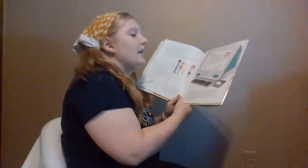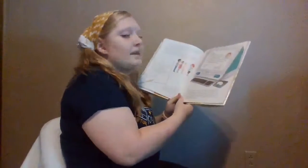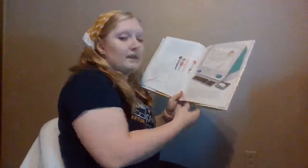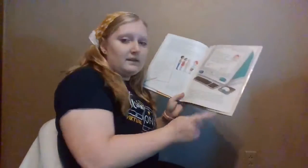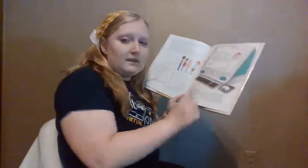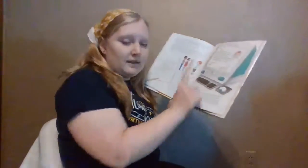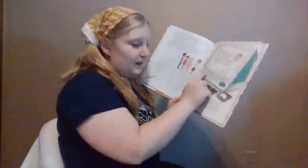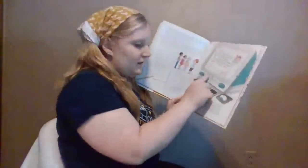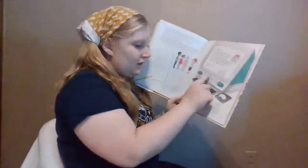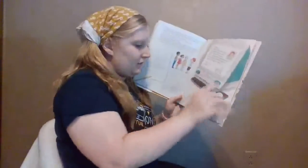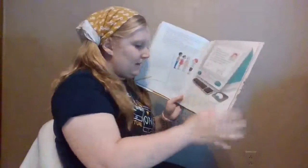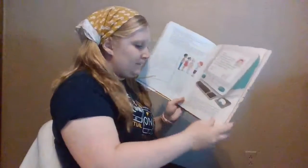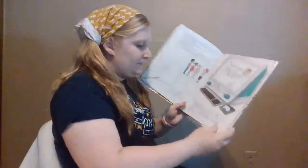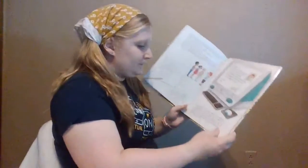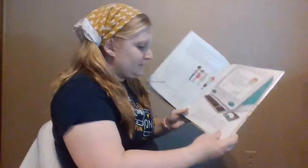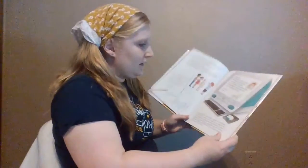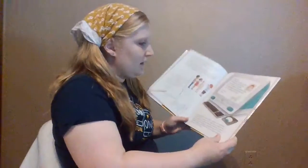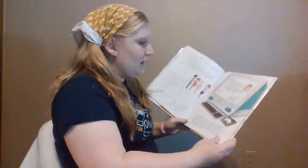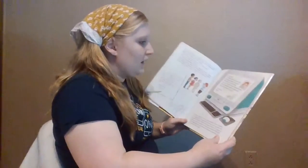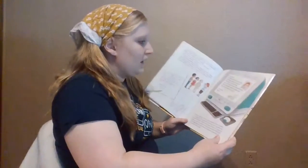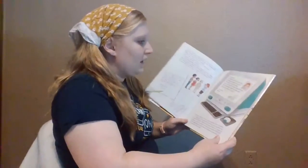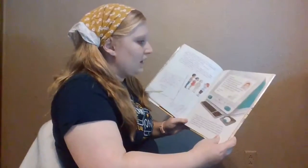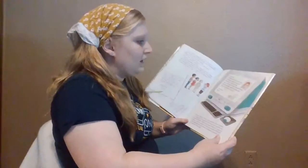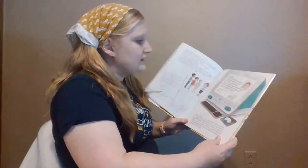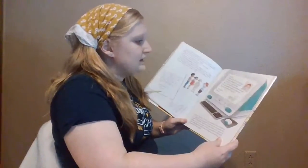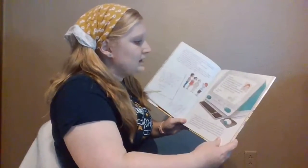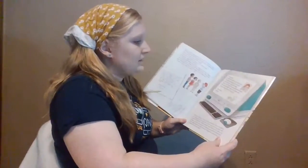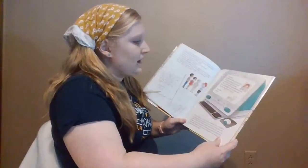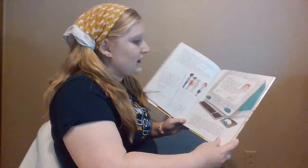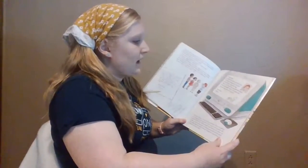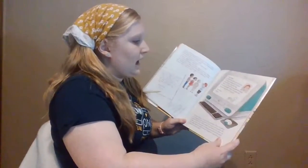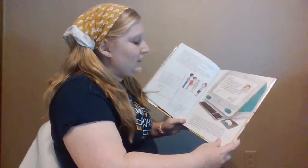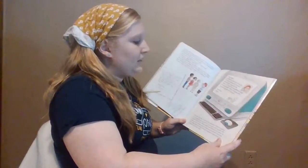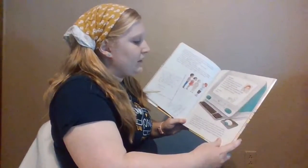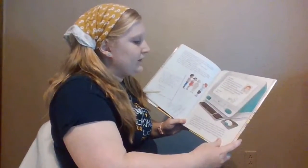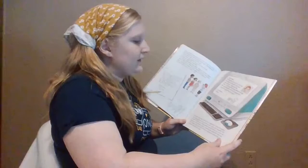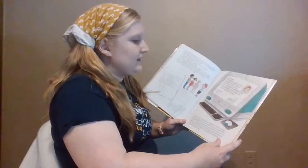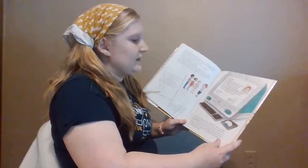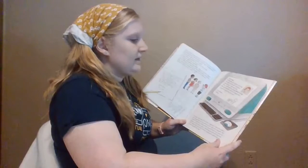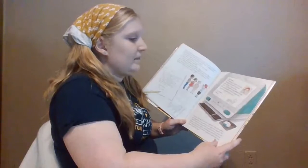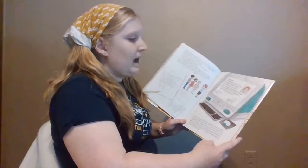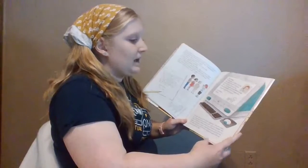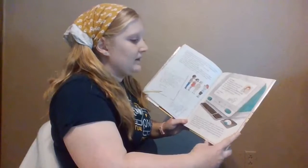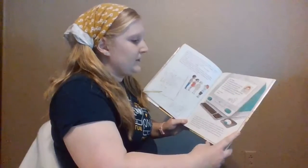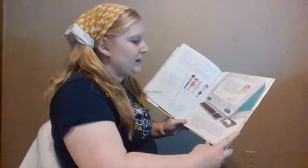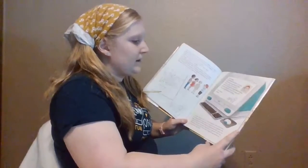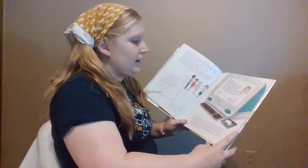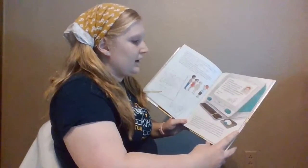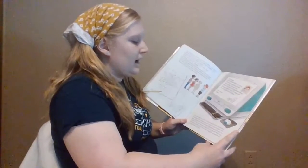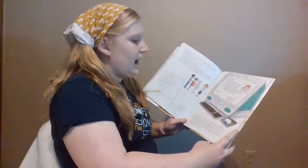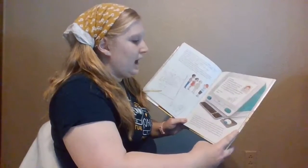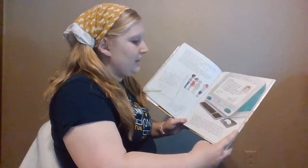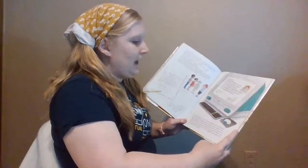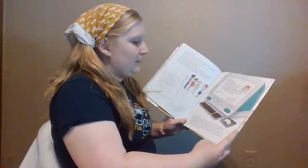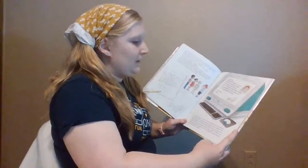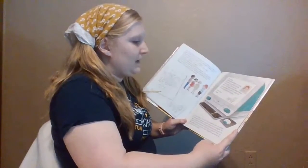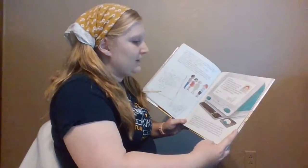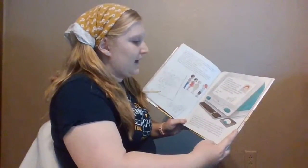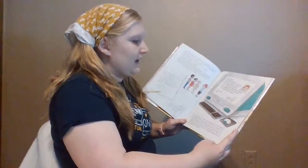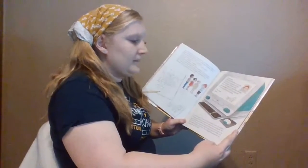Then this is the English one. Dear Mark, I'm Moses and Spot is my dog. I'm happy because I can